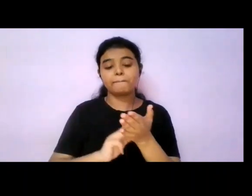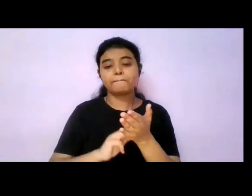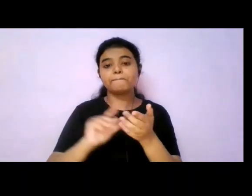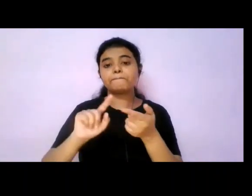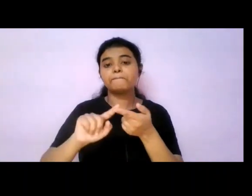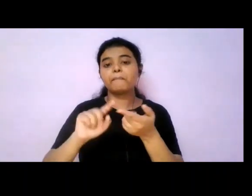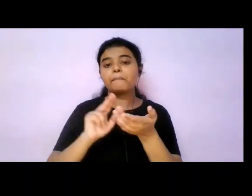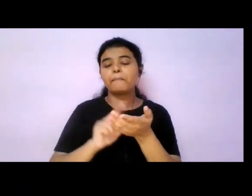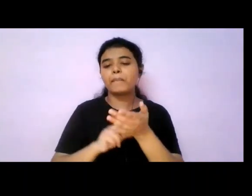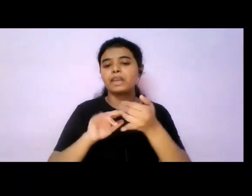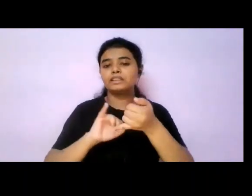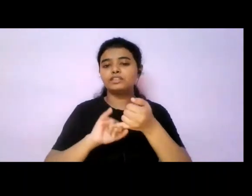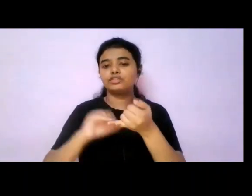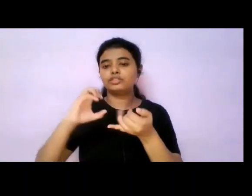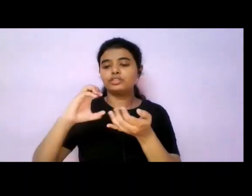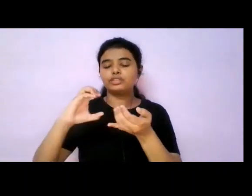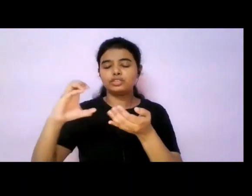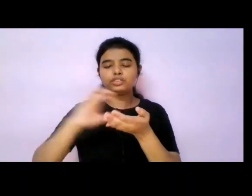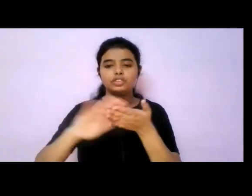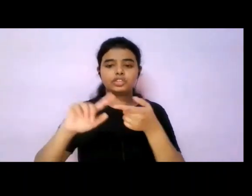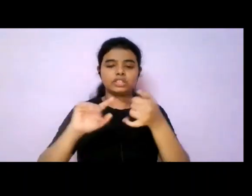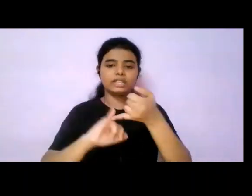we are home.